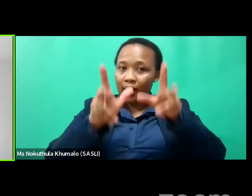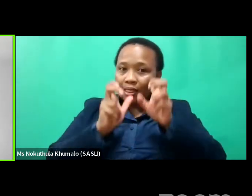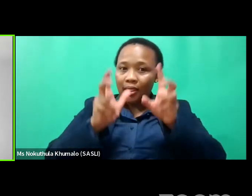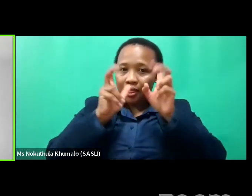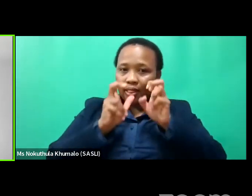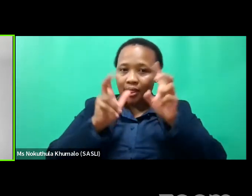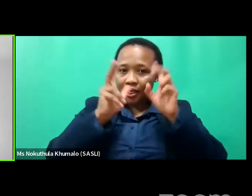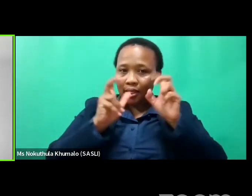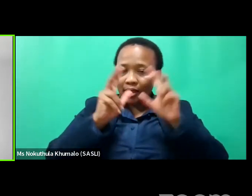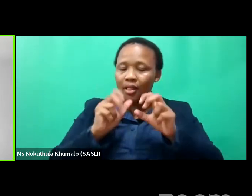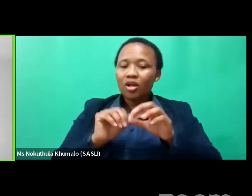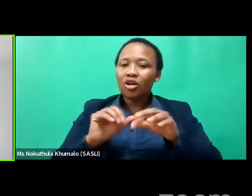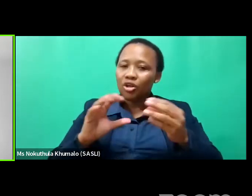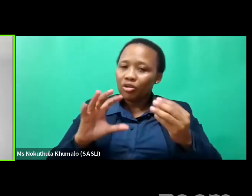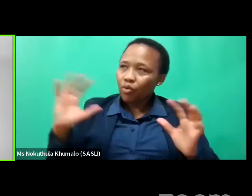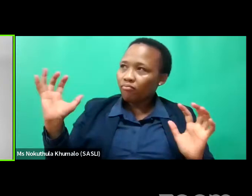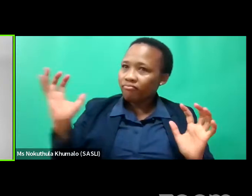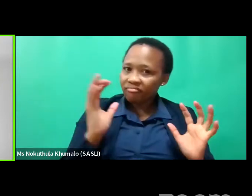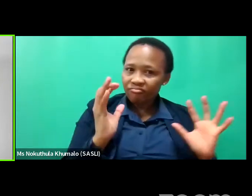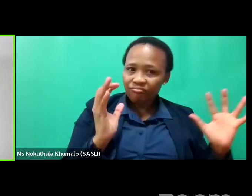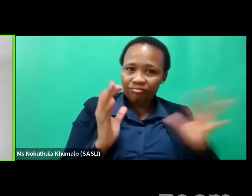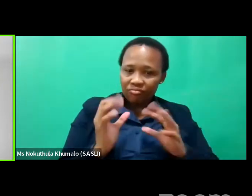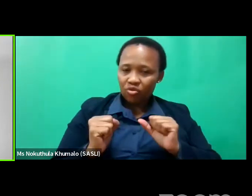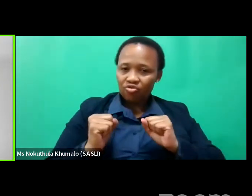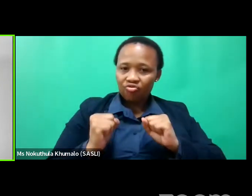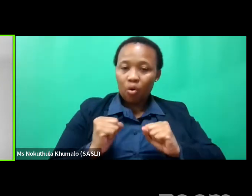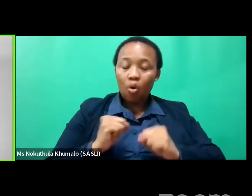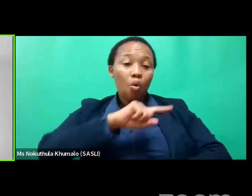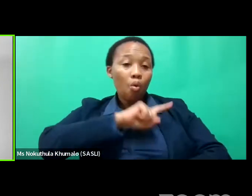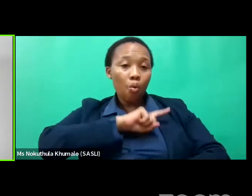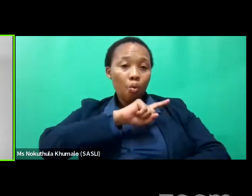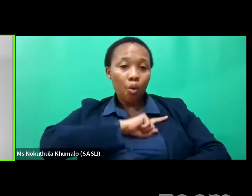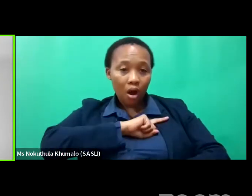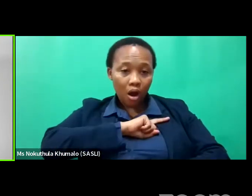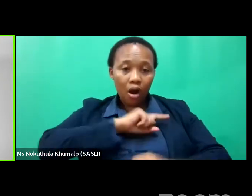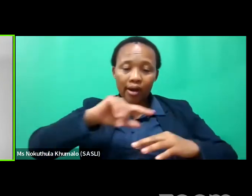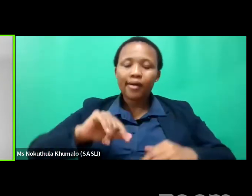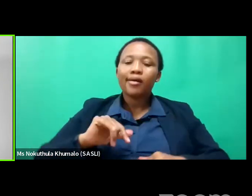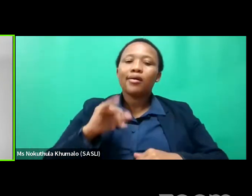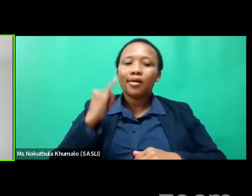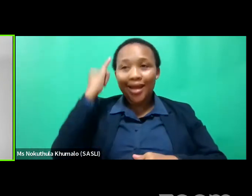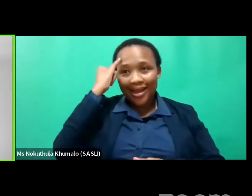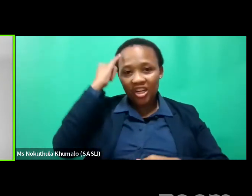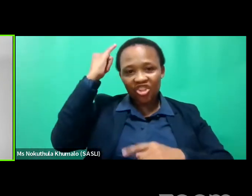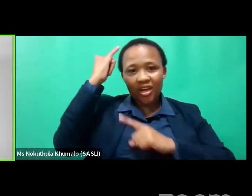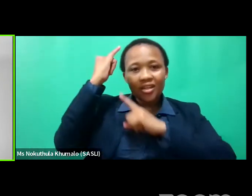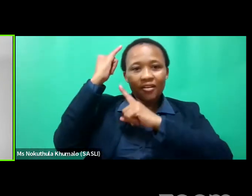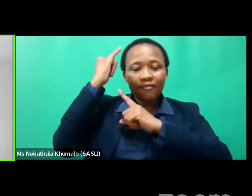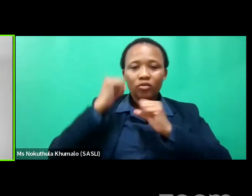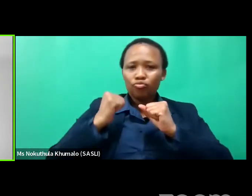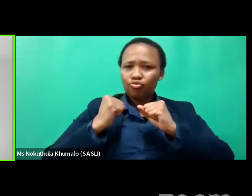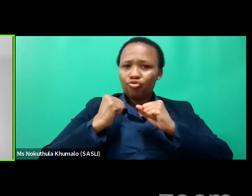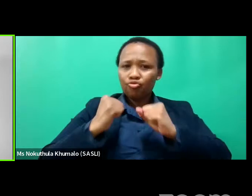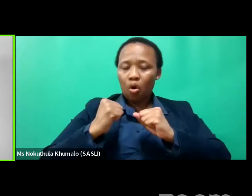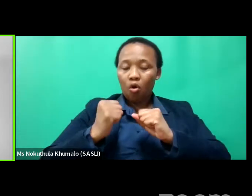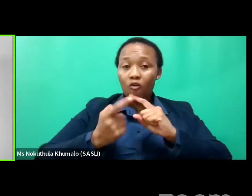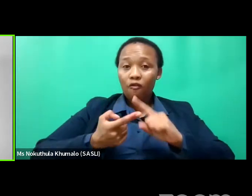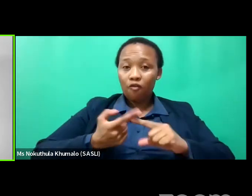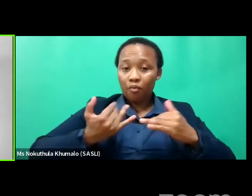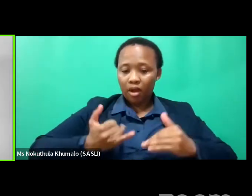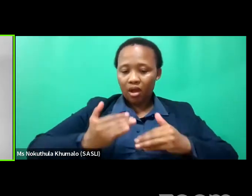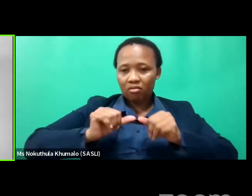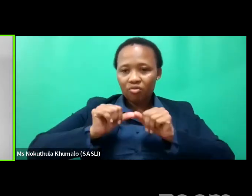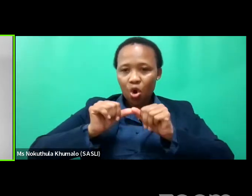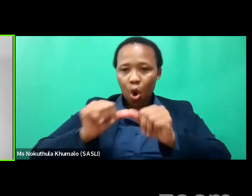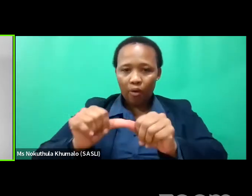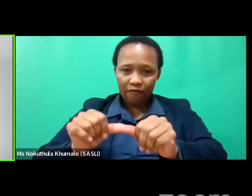that this initiative will be strengthened going forward. I wish